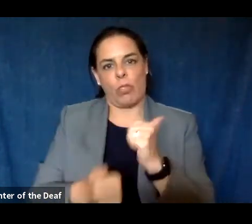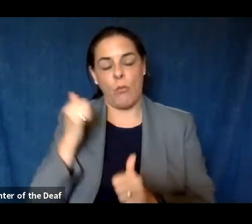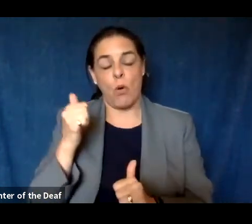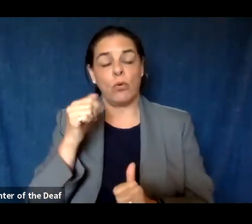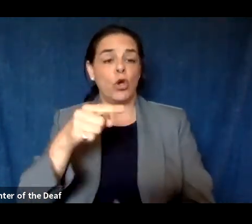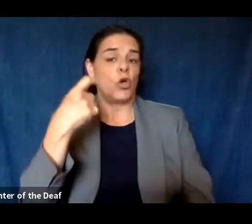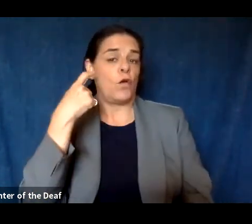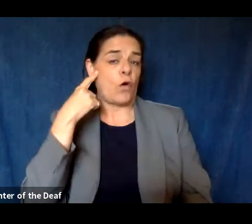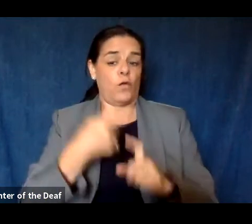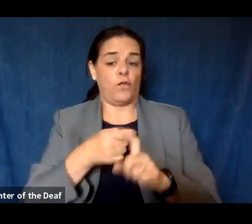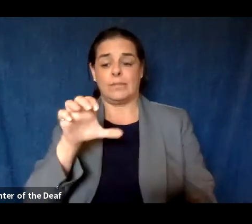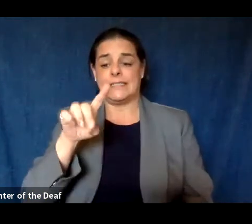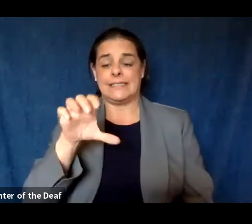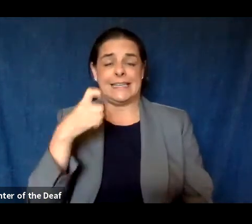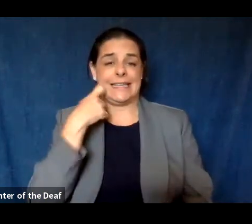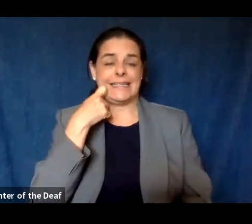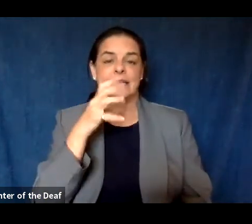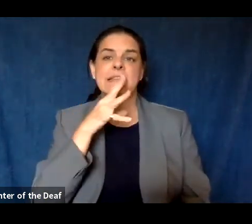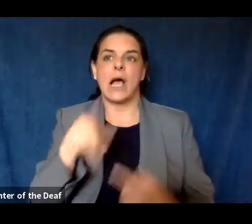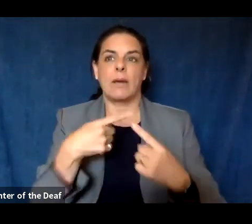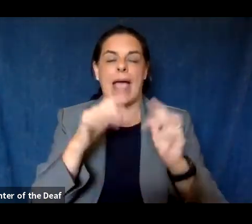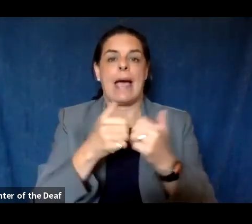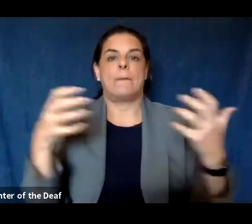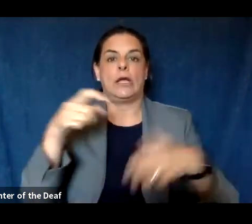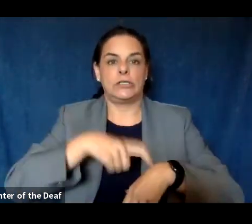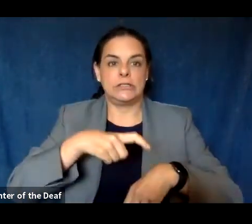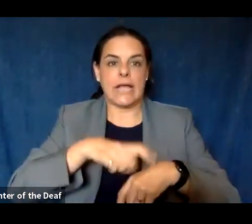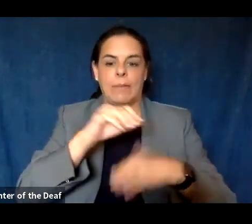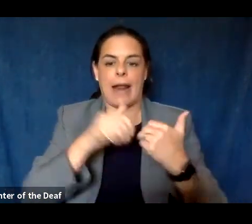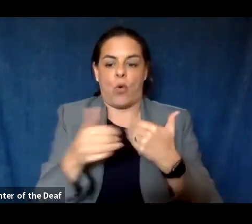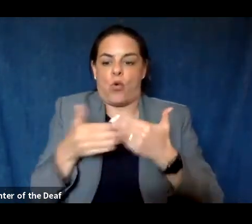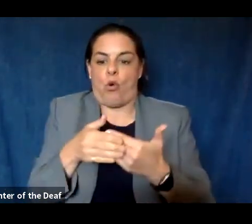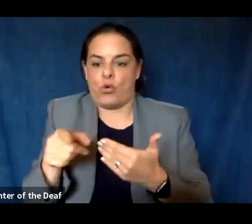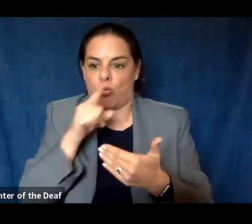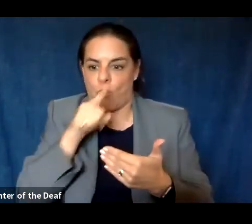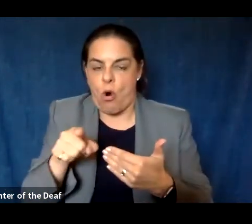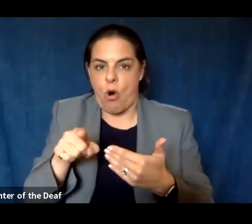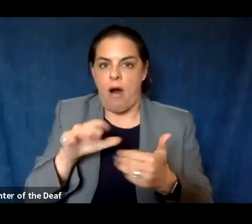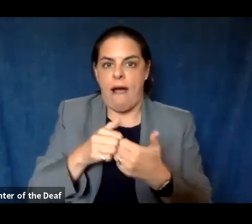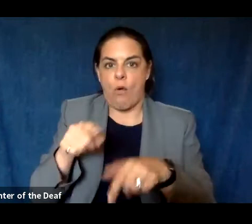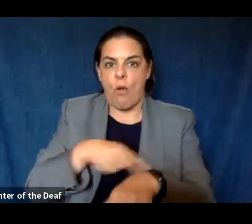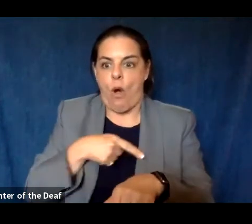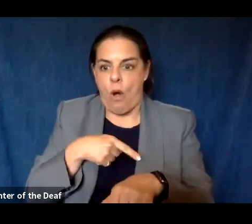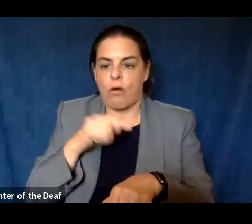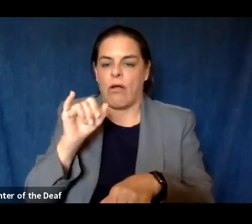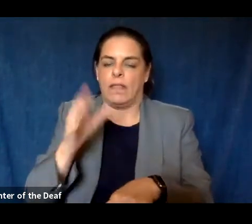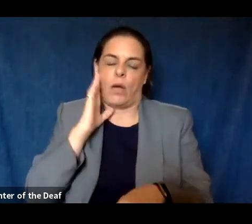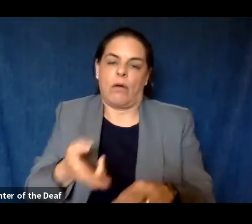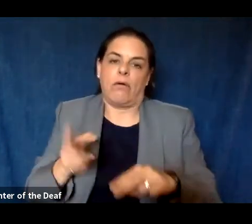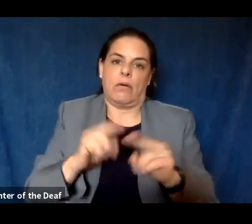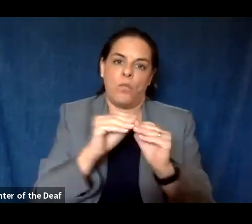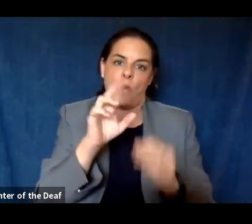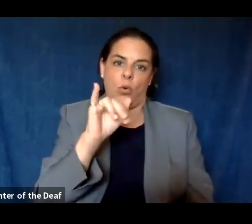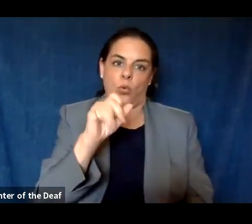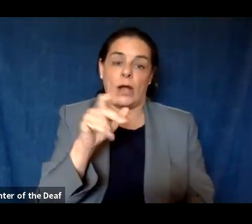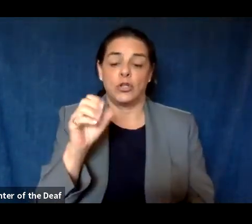lately, talking about the amount of time and how close you are to somebody and how much time you spend with them increases your risk. So obviously